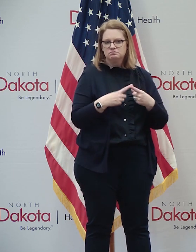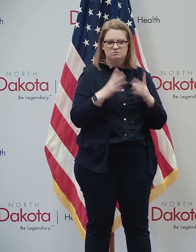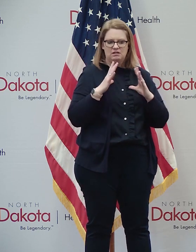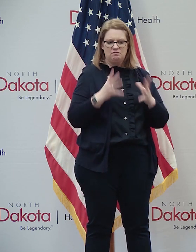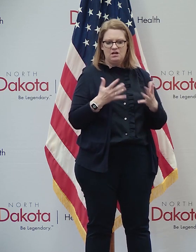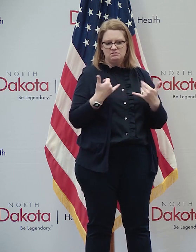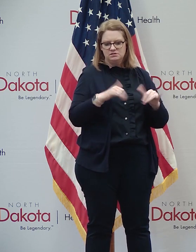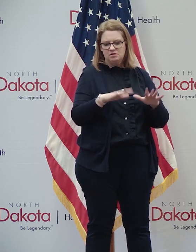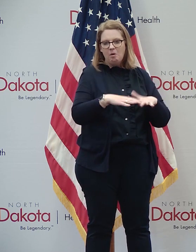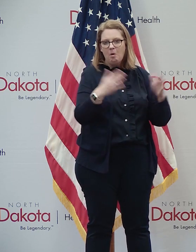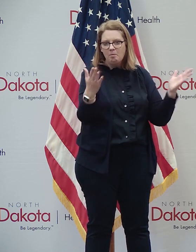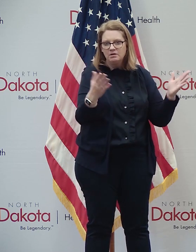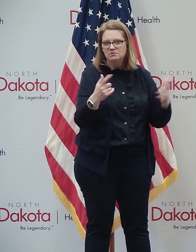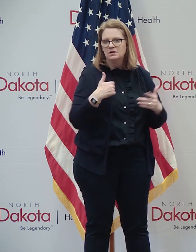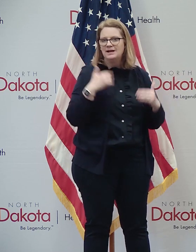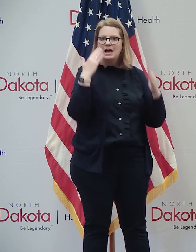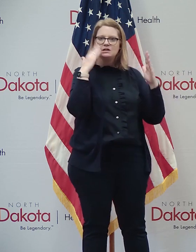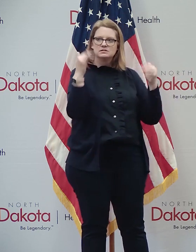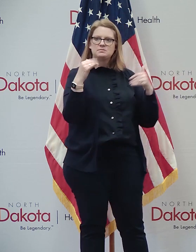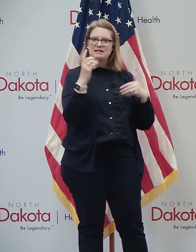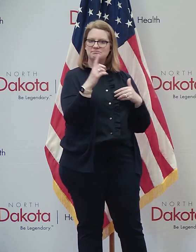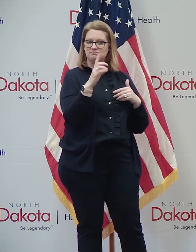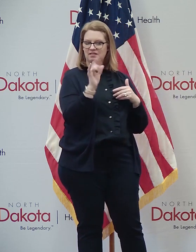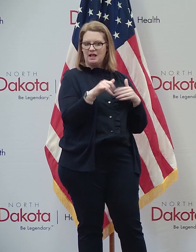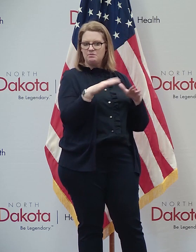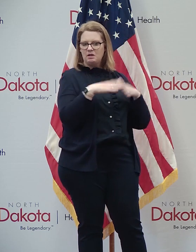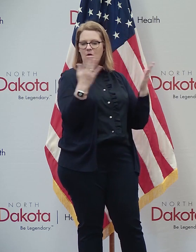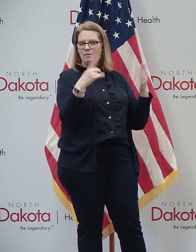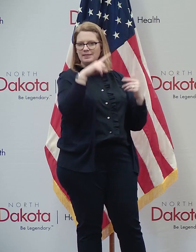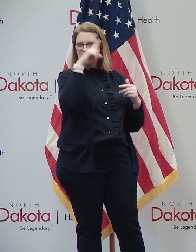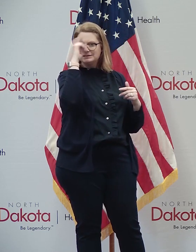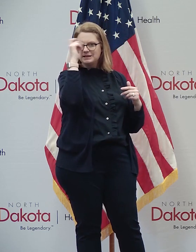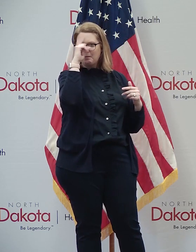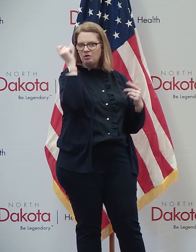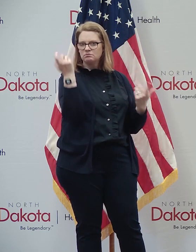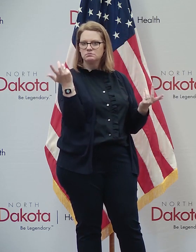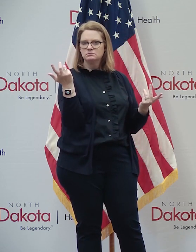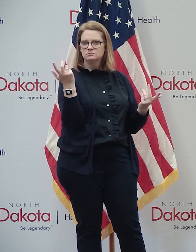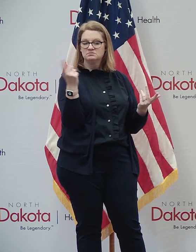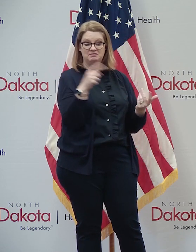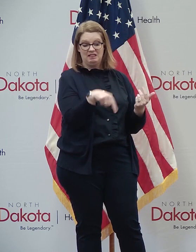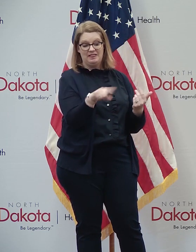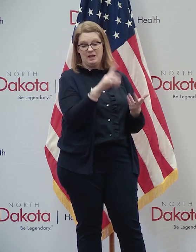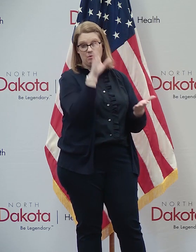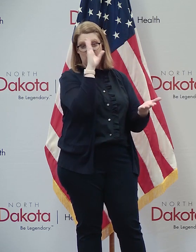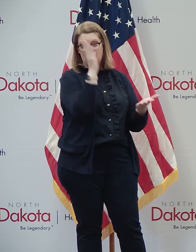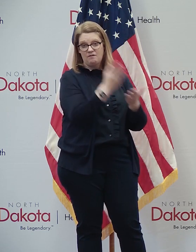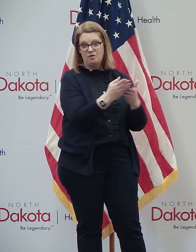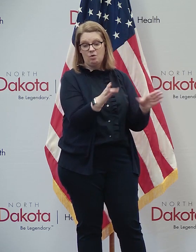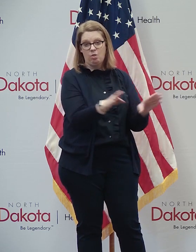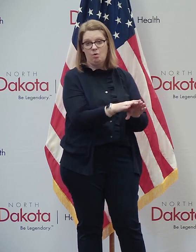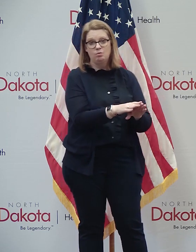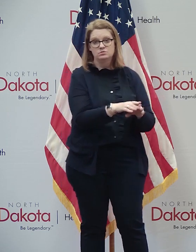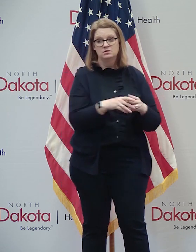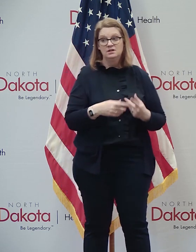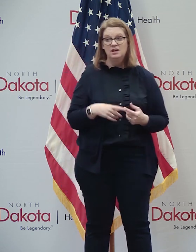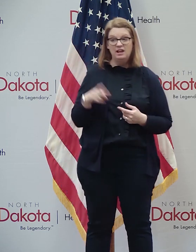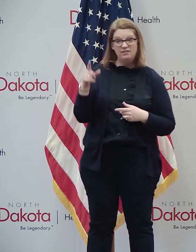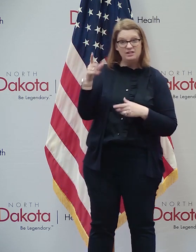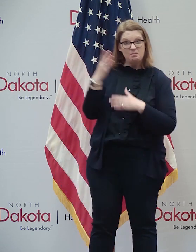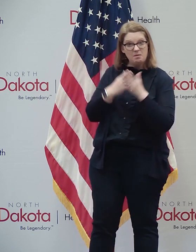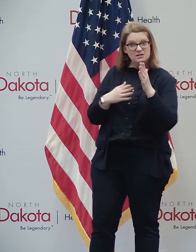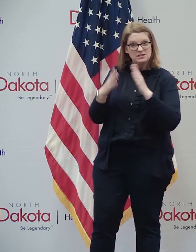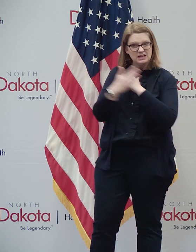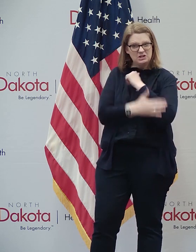food distribution, those have kept going around the country, particularly in the southern parts of the country where they might be